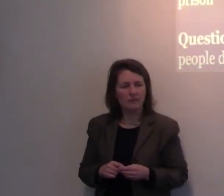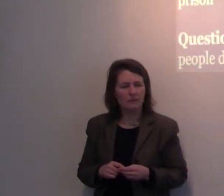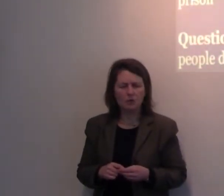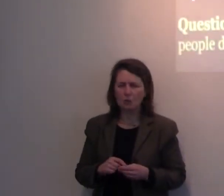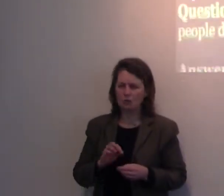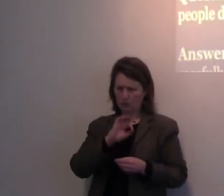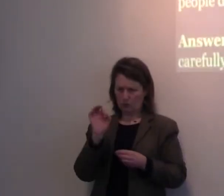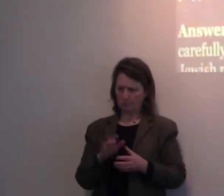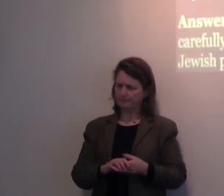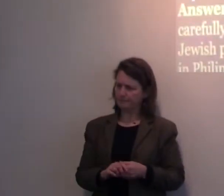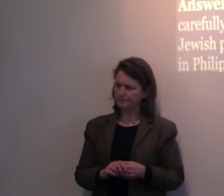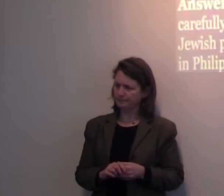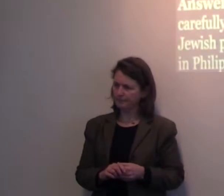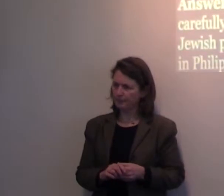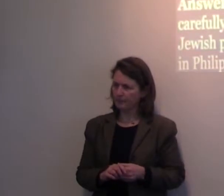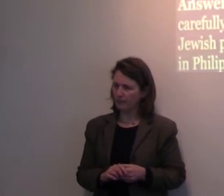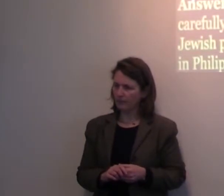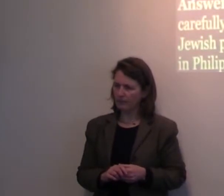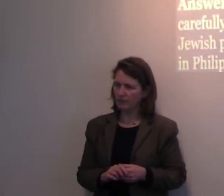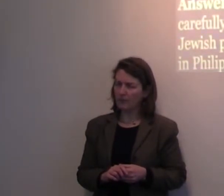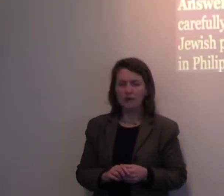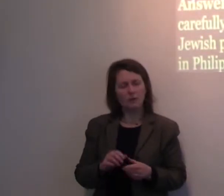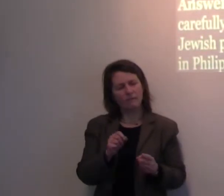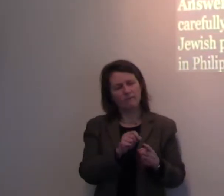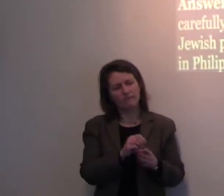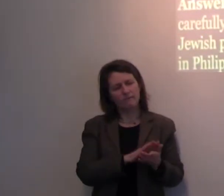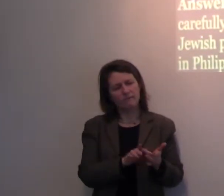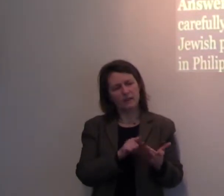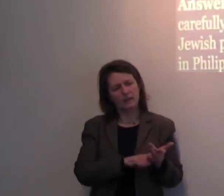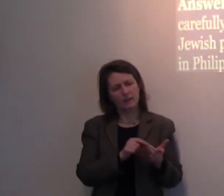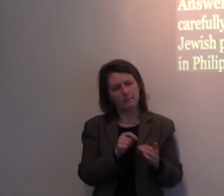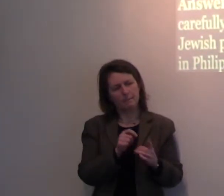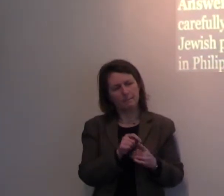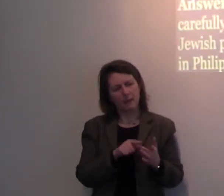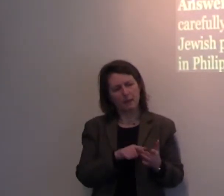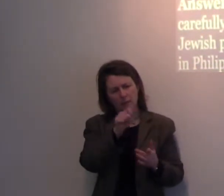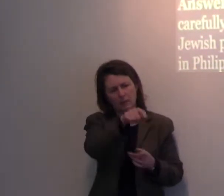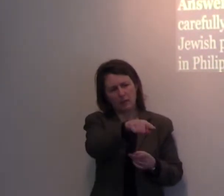Question. How did the Philippian people defend the gospel?